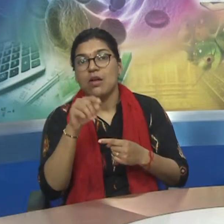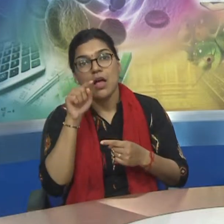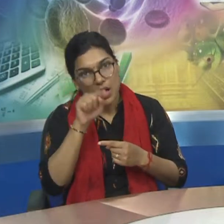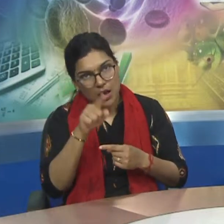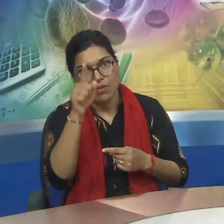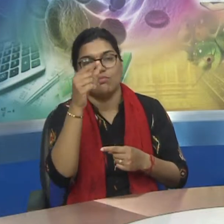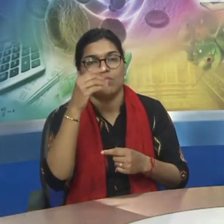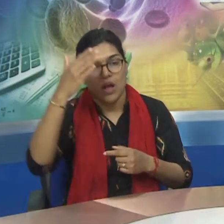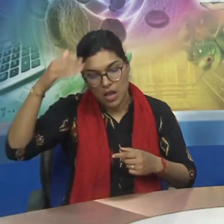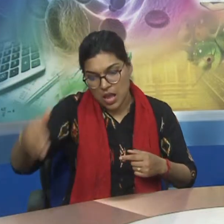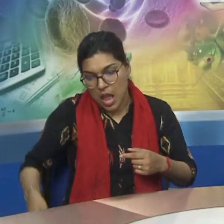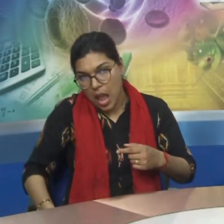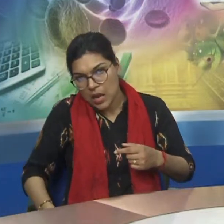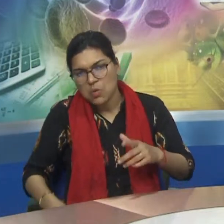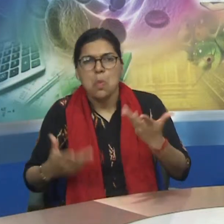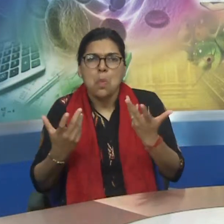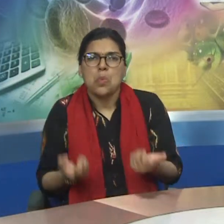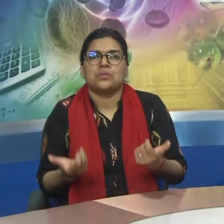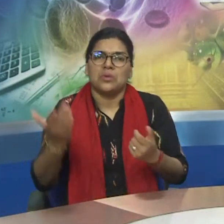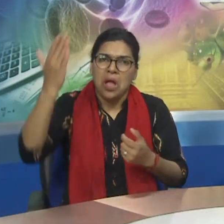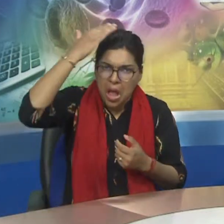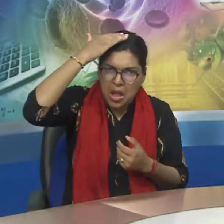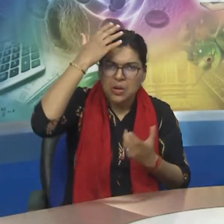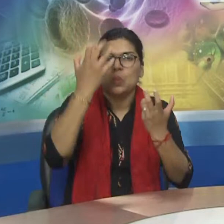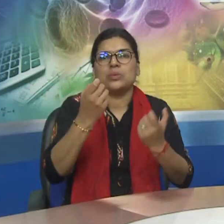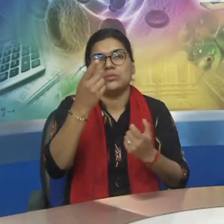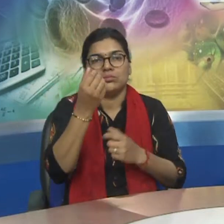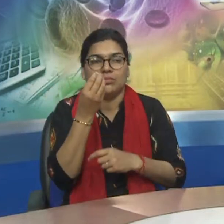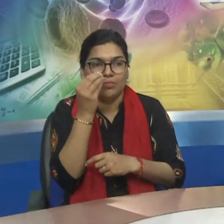of the paper and on the lower side of the paper.